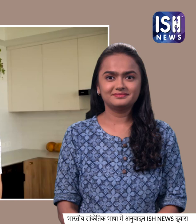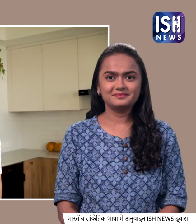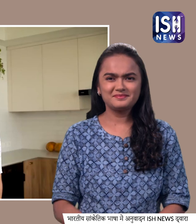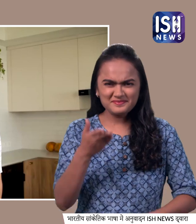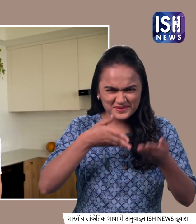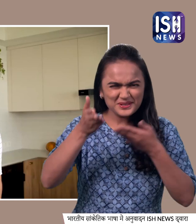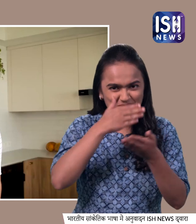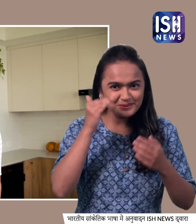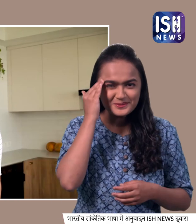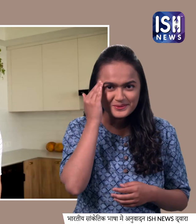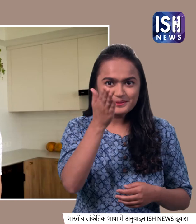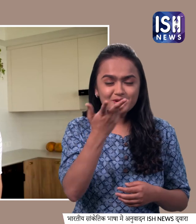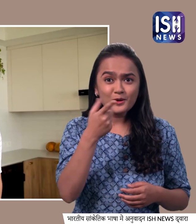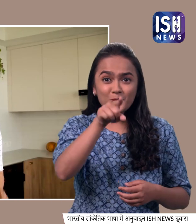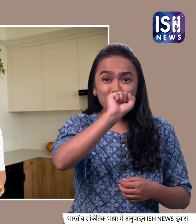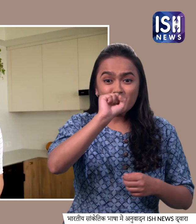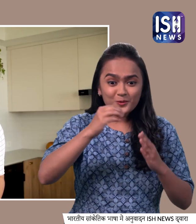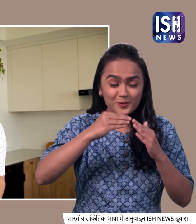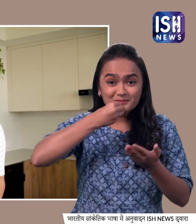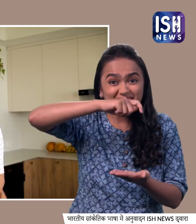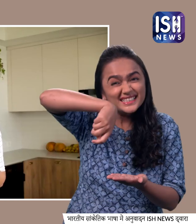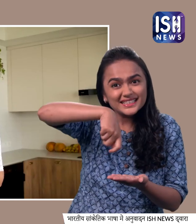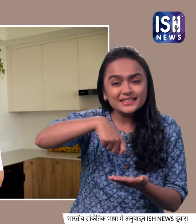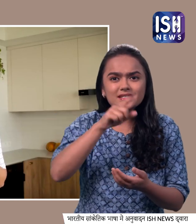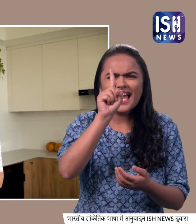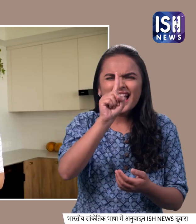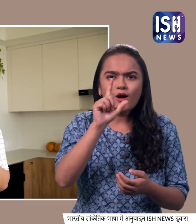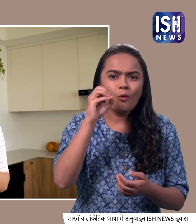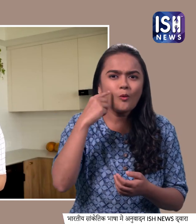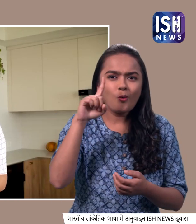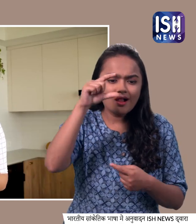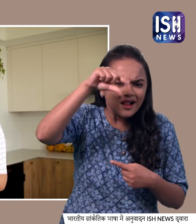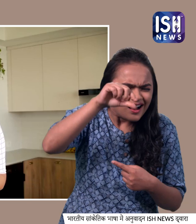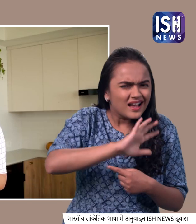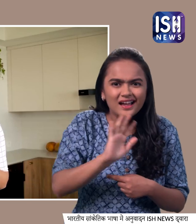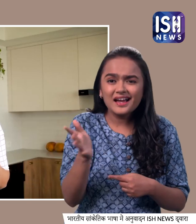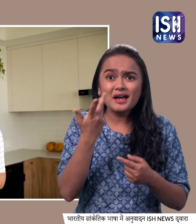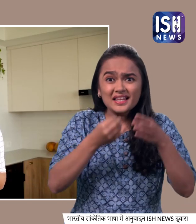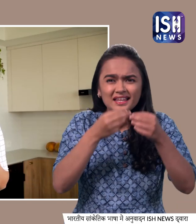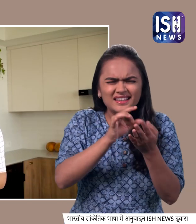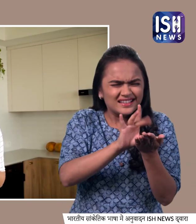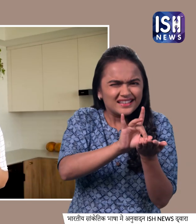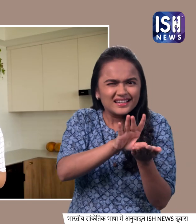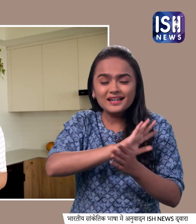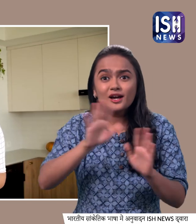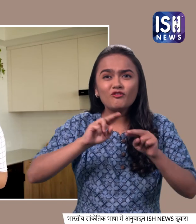Do you know that can your kitchen without a drop of oil or 100% plant-based